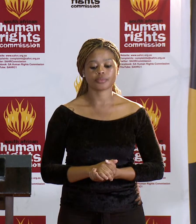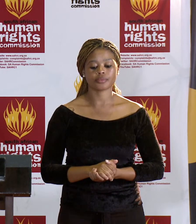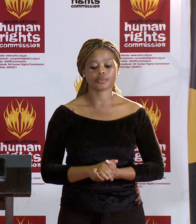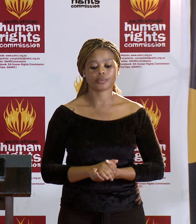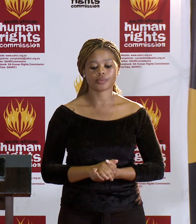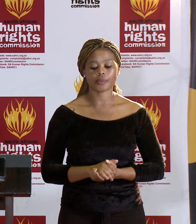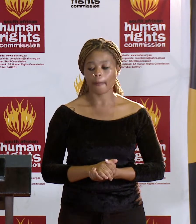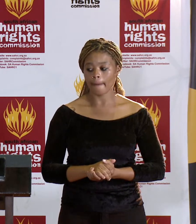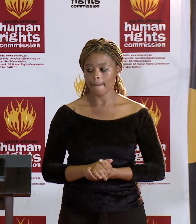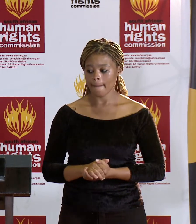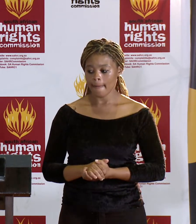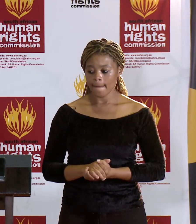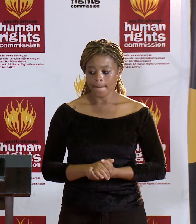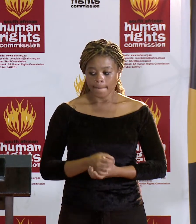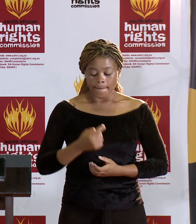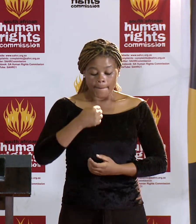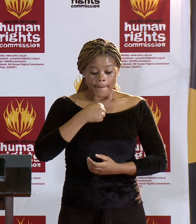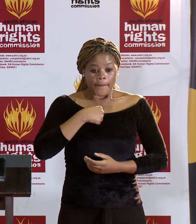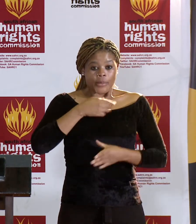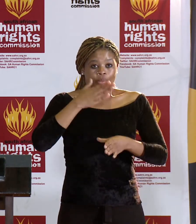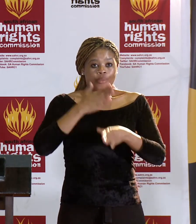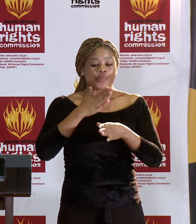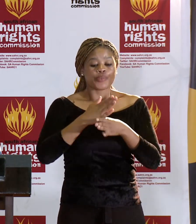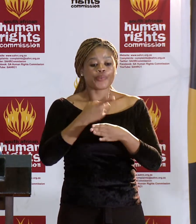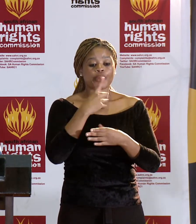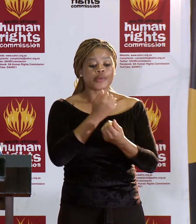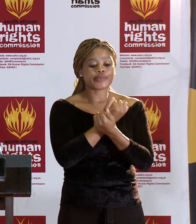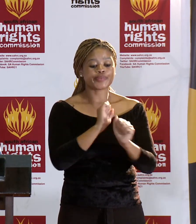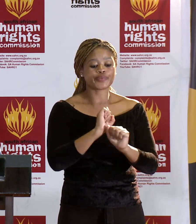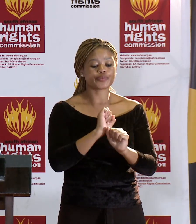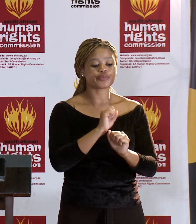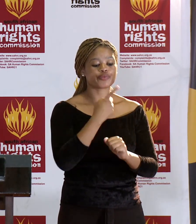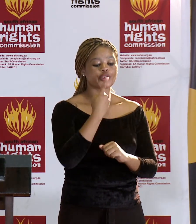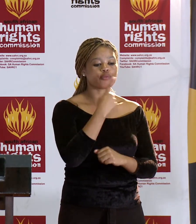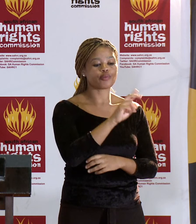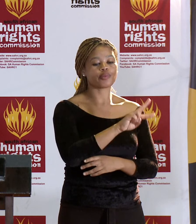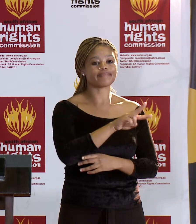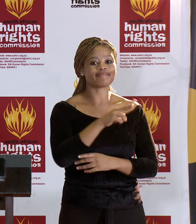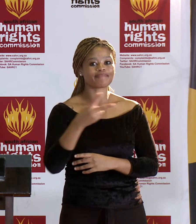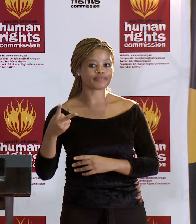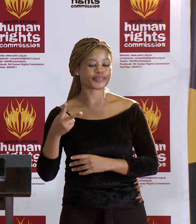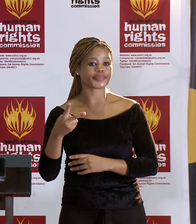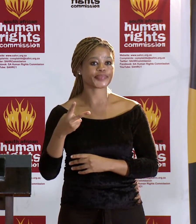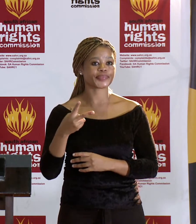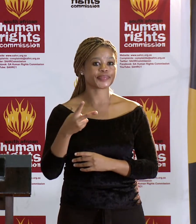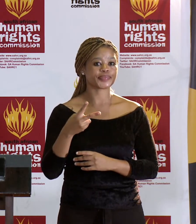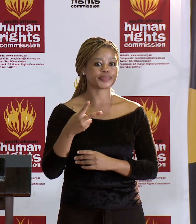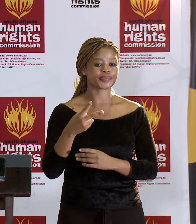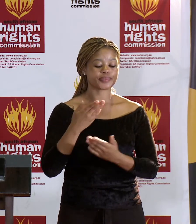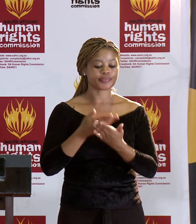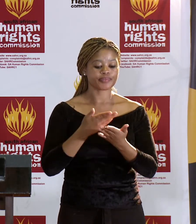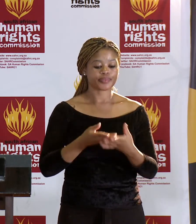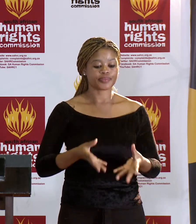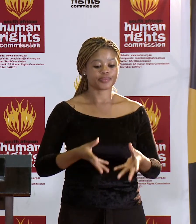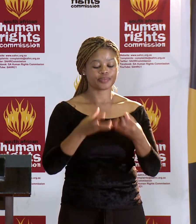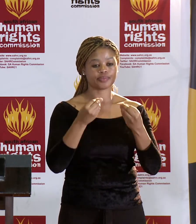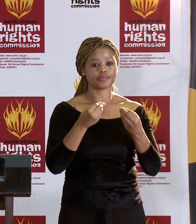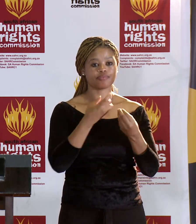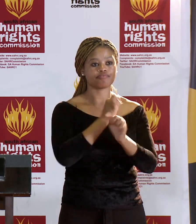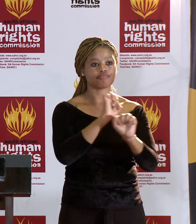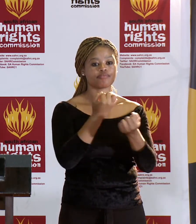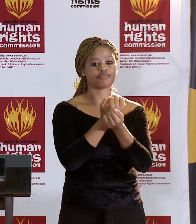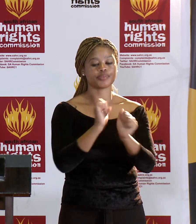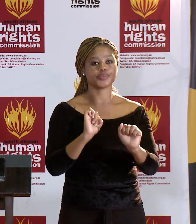It is as I am working for the freedom of others that others can acquire their